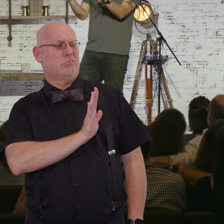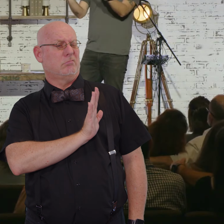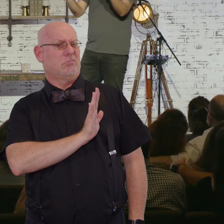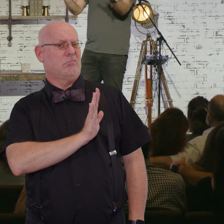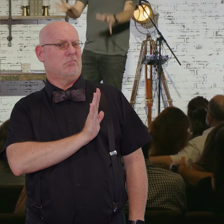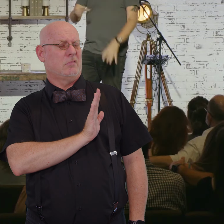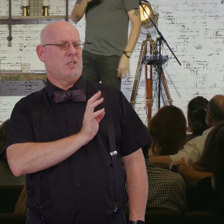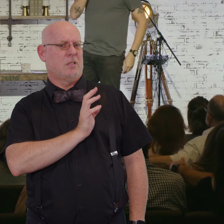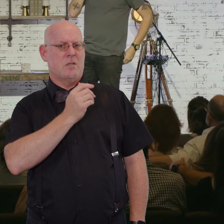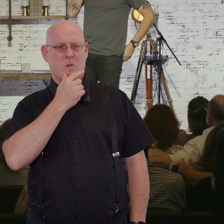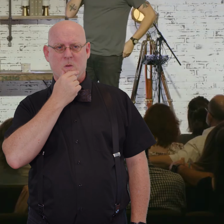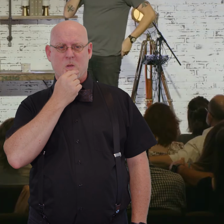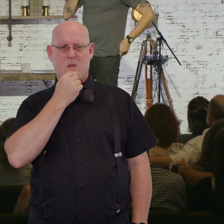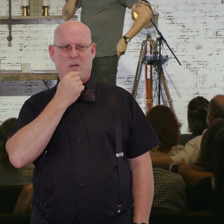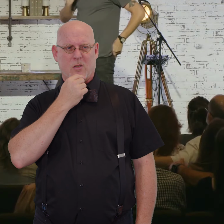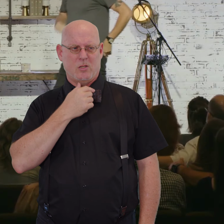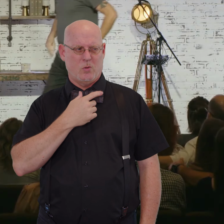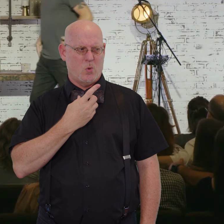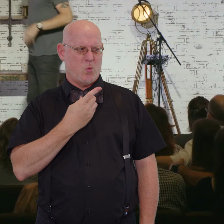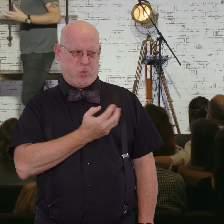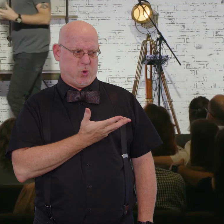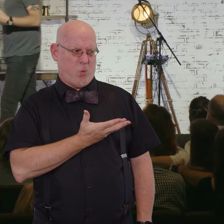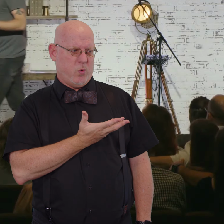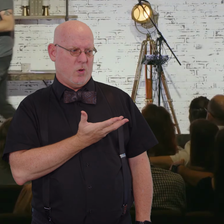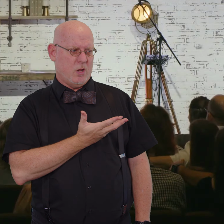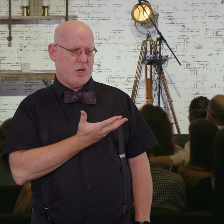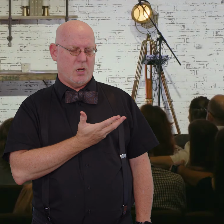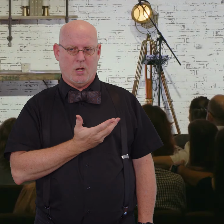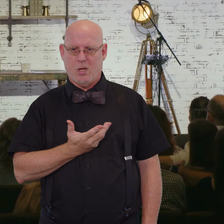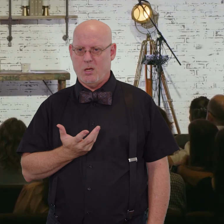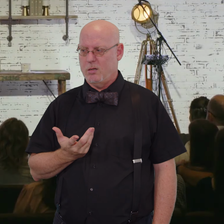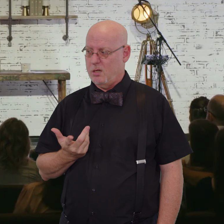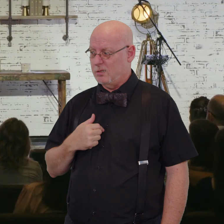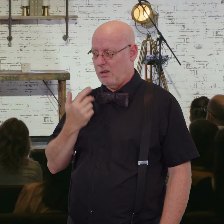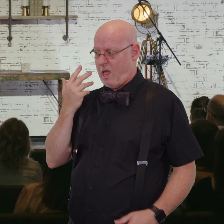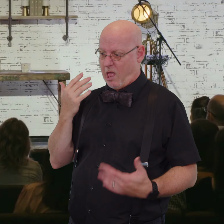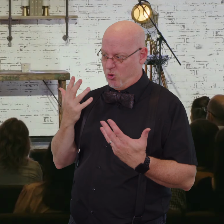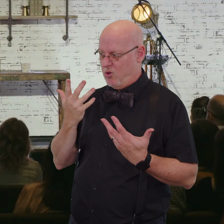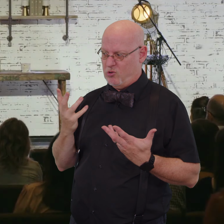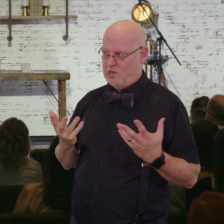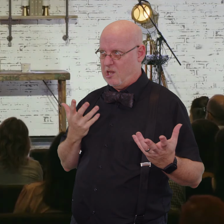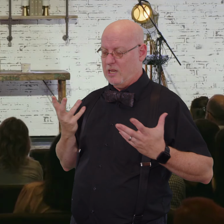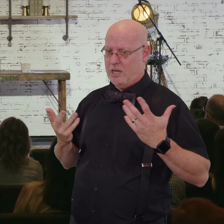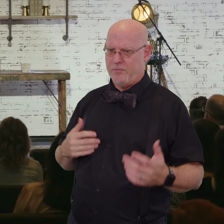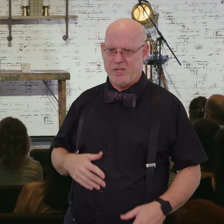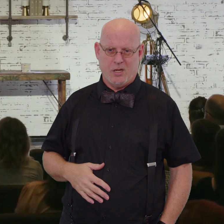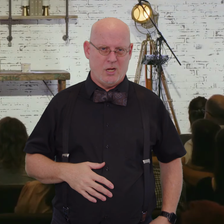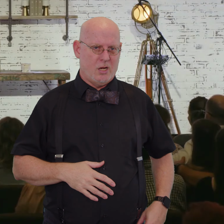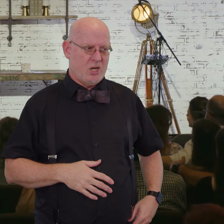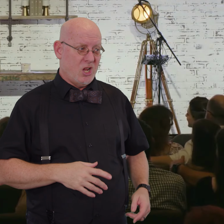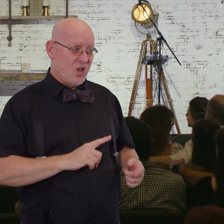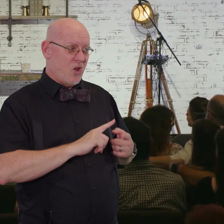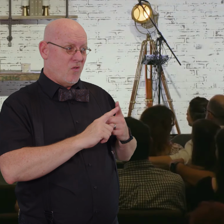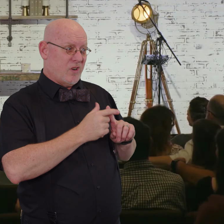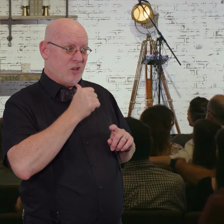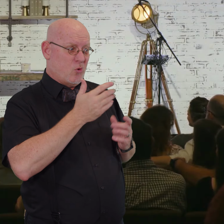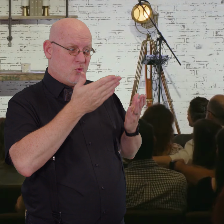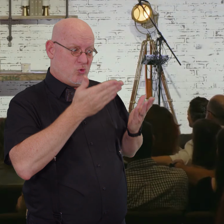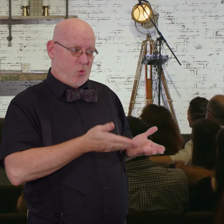like that type thing she's like what are you doing well I don't know she's like